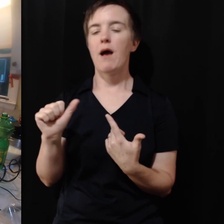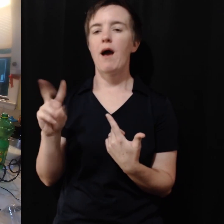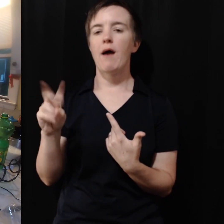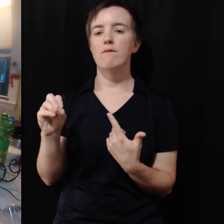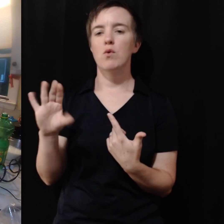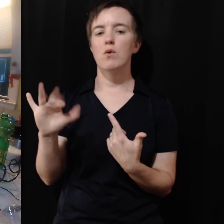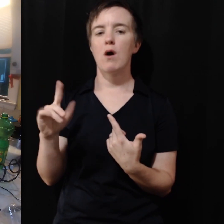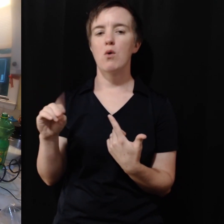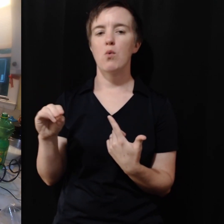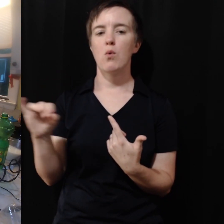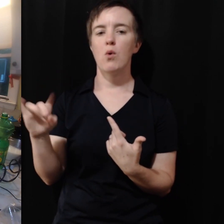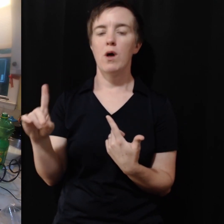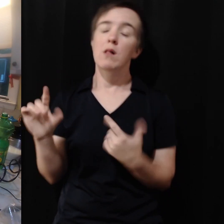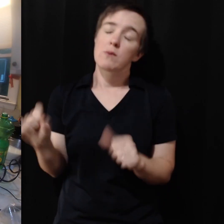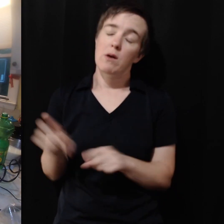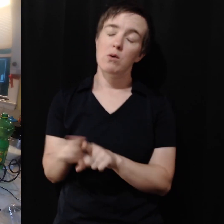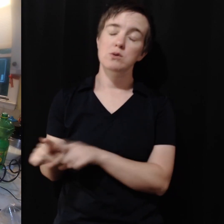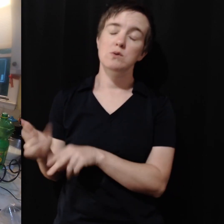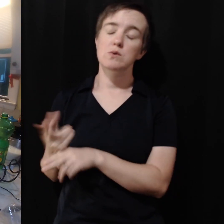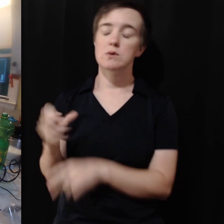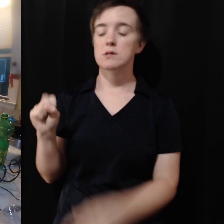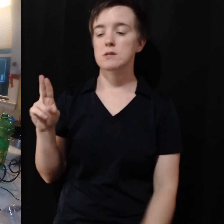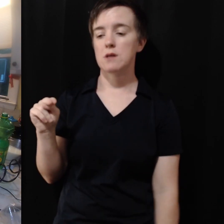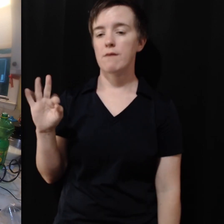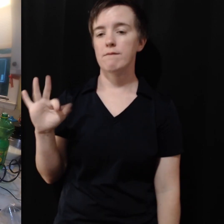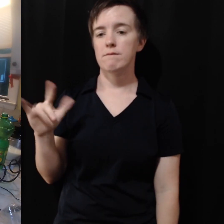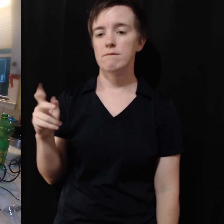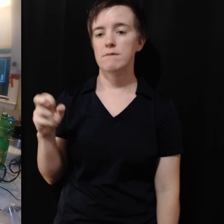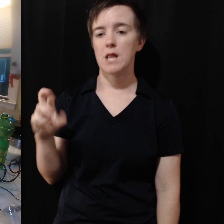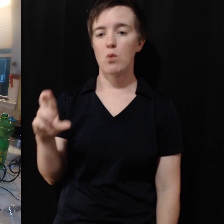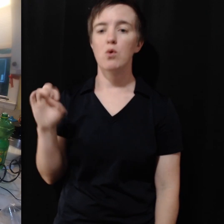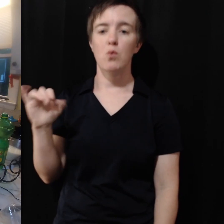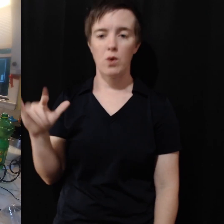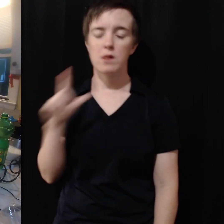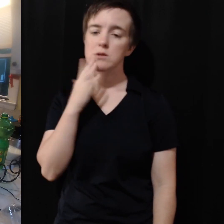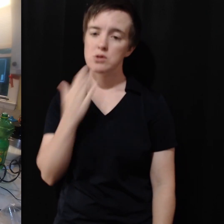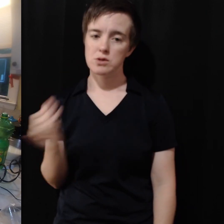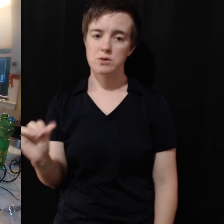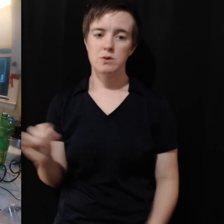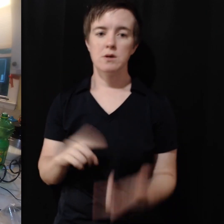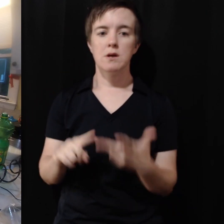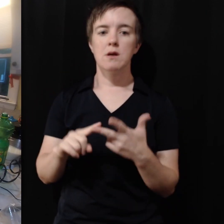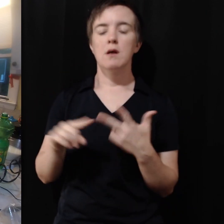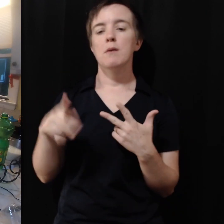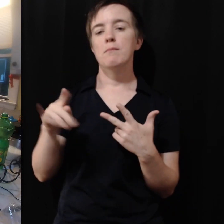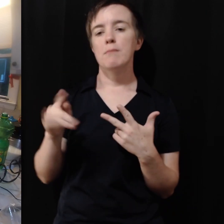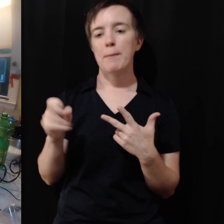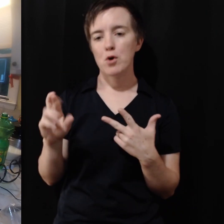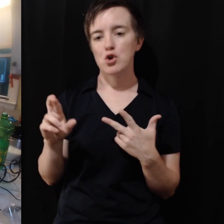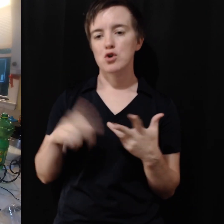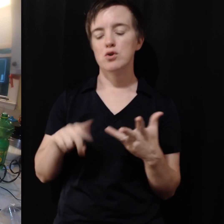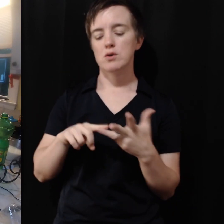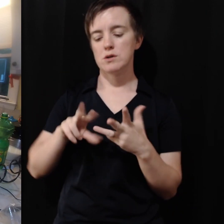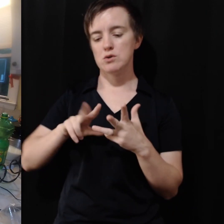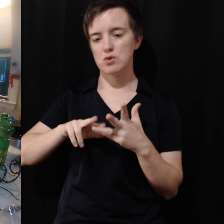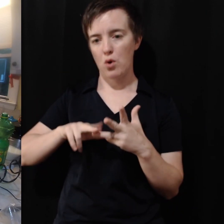oil. You can also use sunflower oil. It's really good. Pepper,